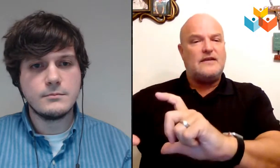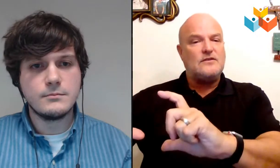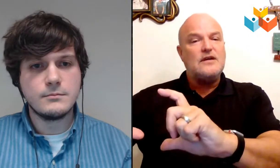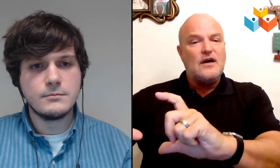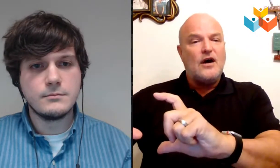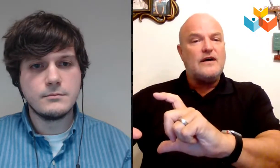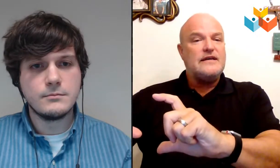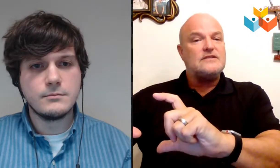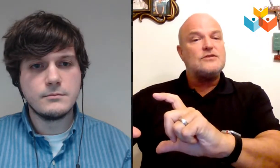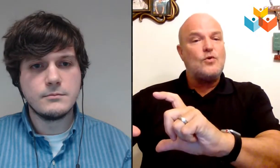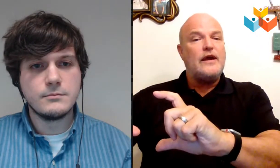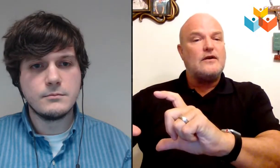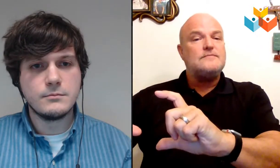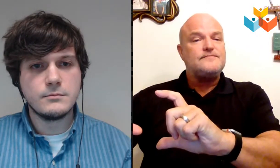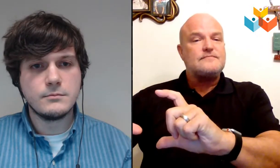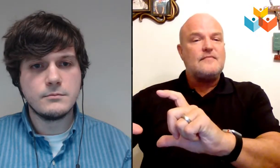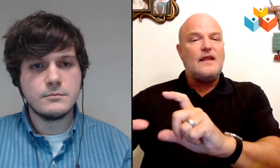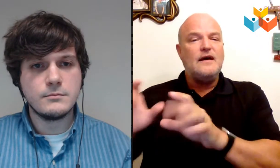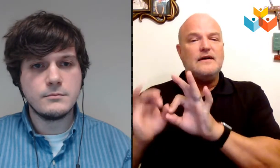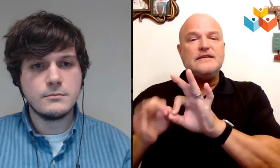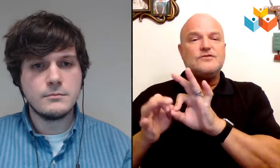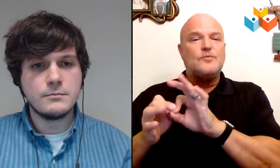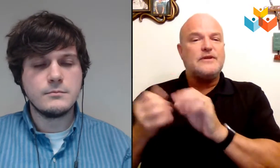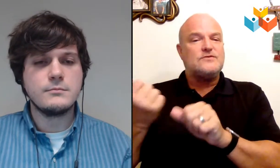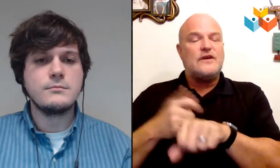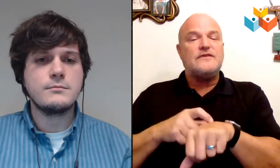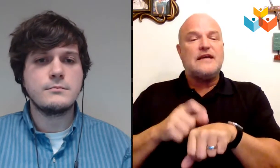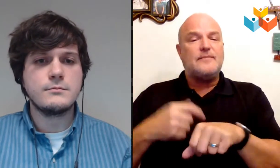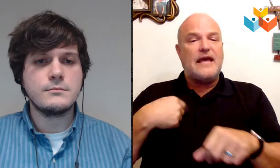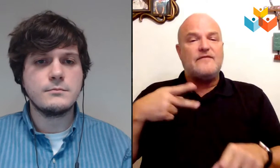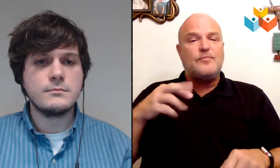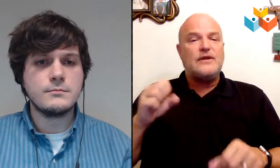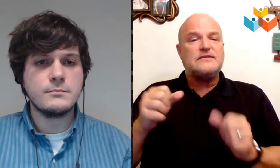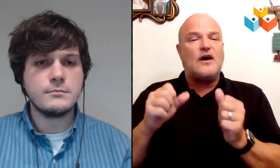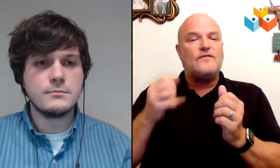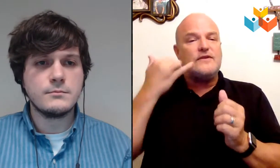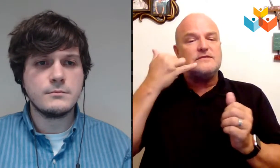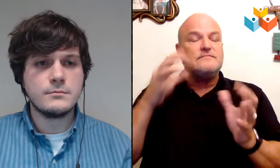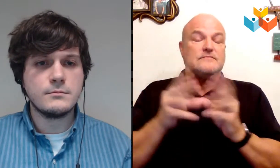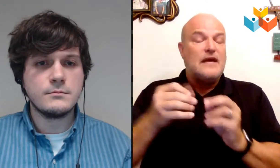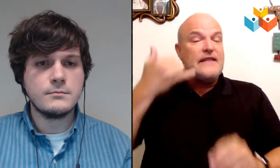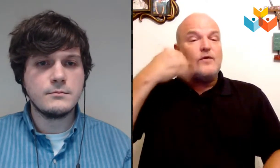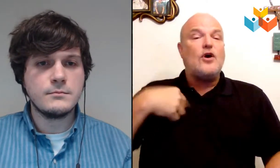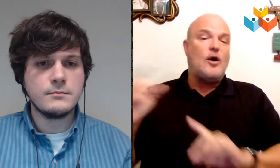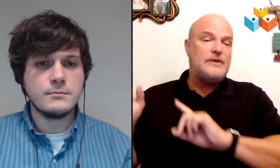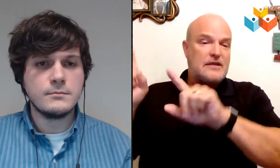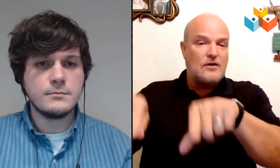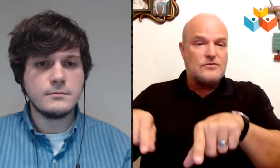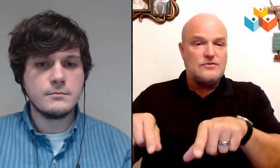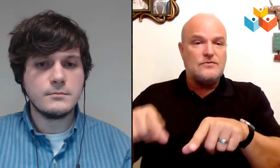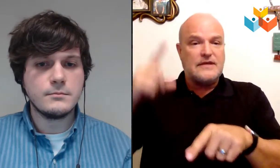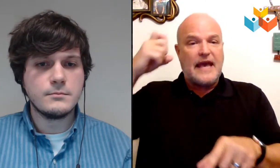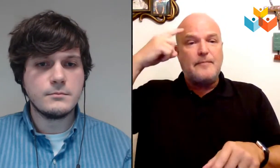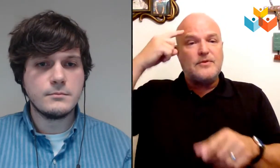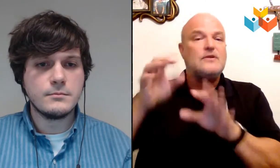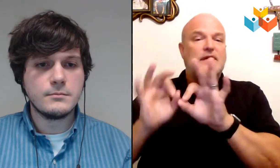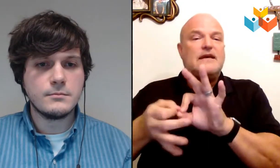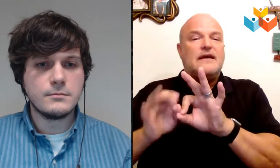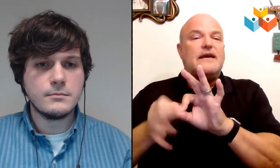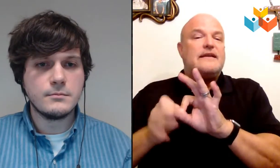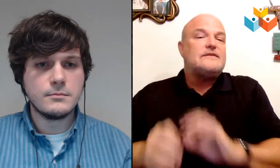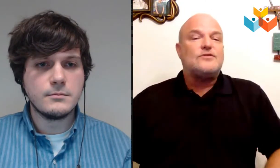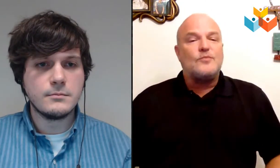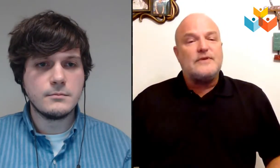YouTube channel in a square interpreting. So every time they have a press conference, they would call me to go to the